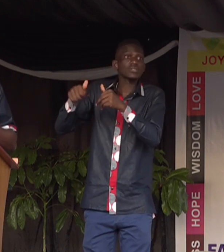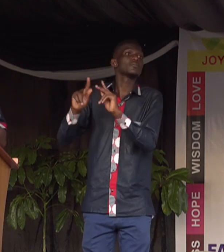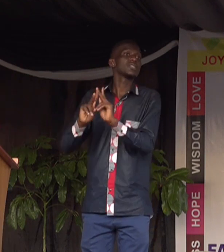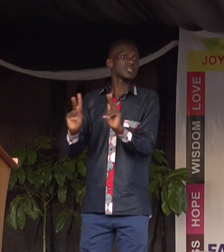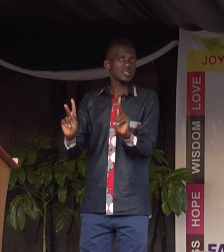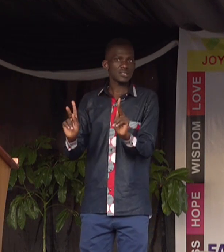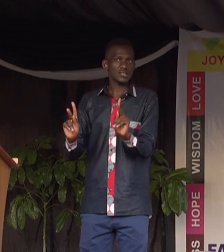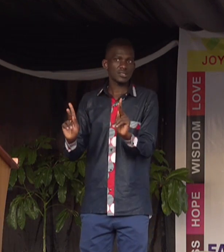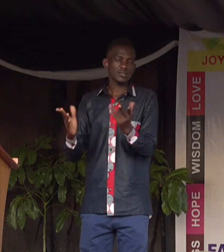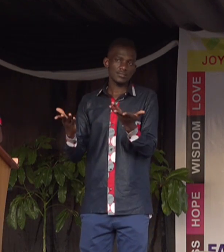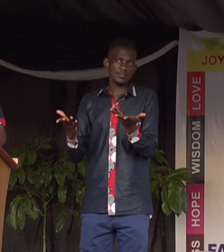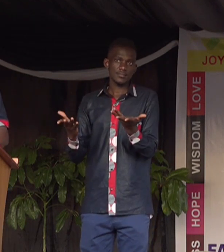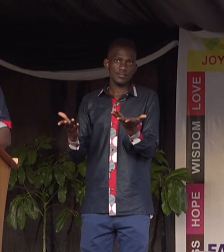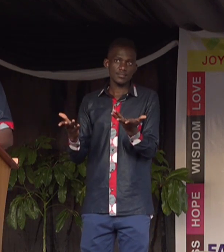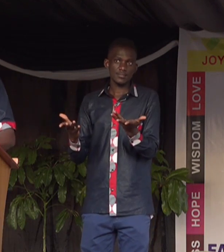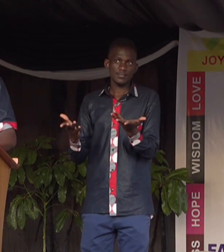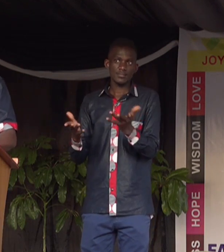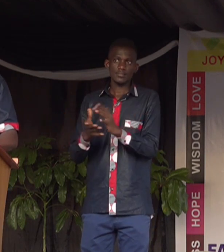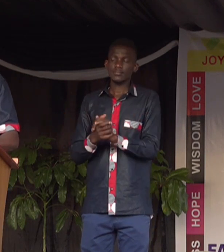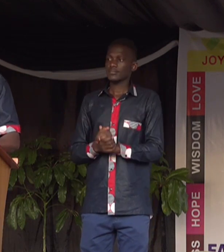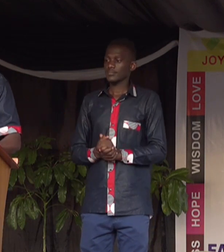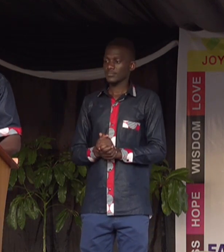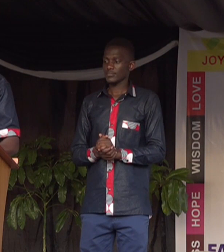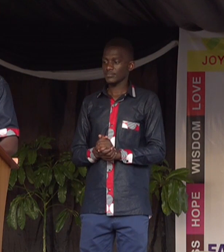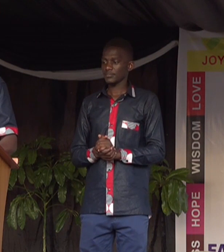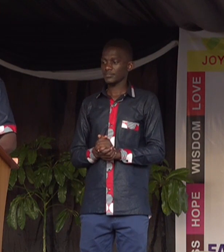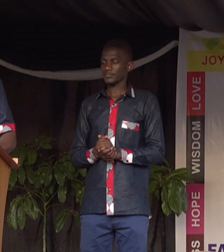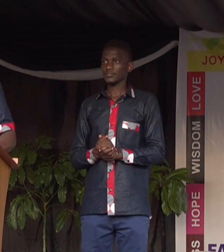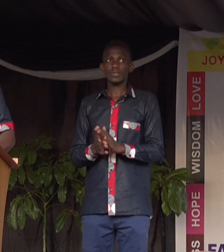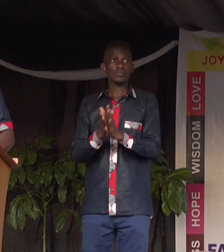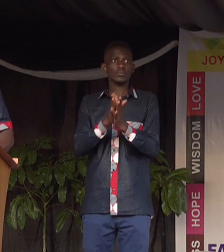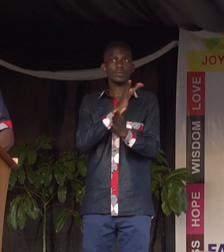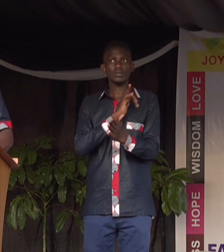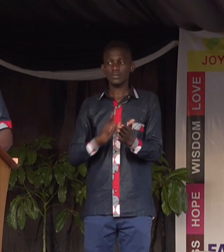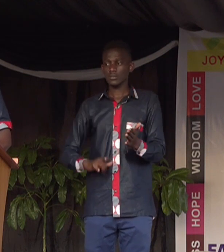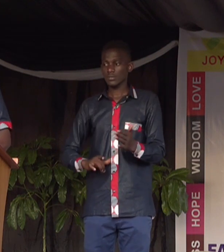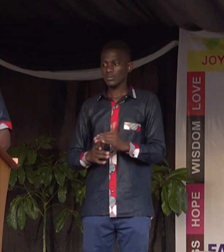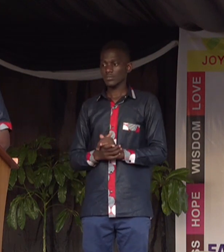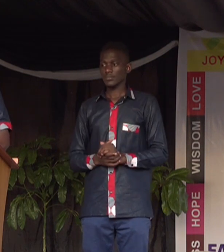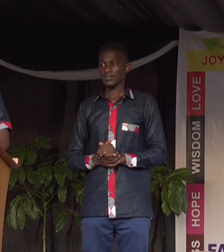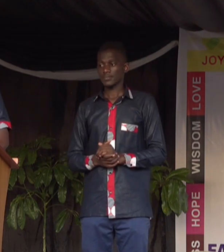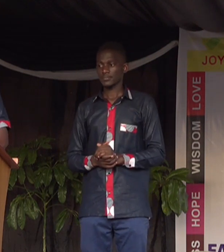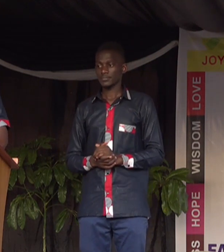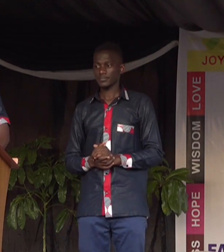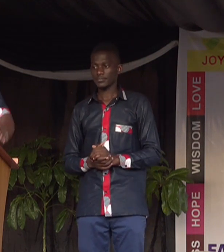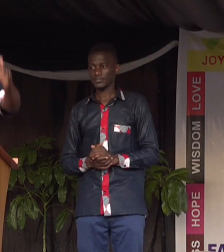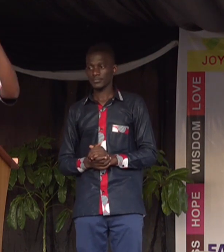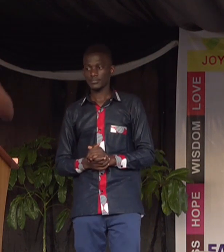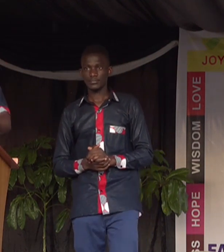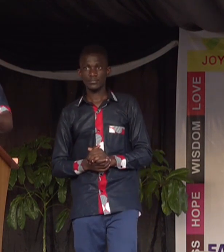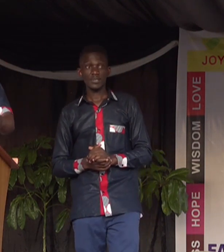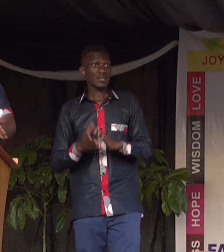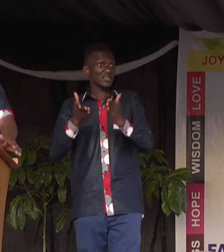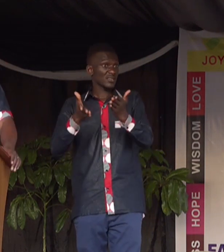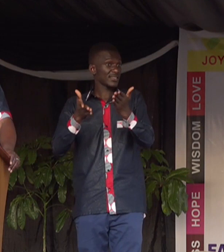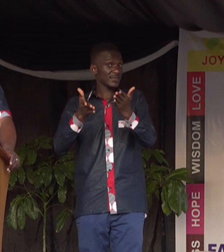that gives yourself peace. Yes, yebazibwe. Praise the Lord. Wano ku